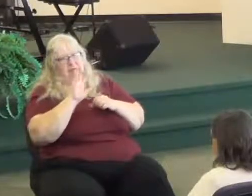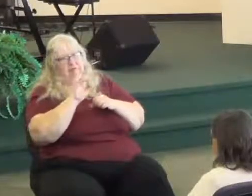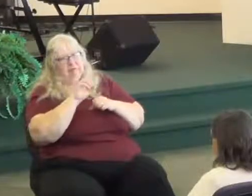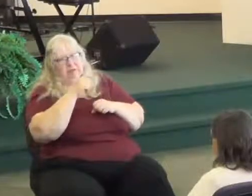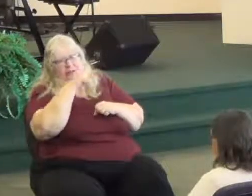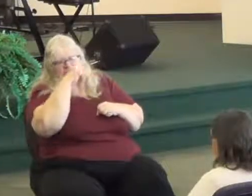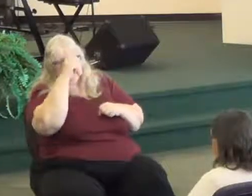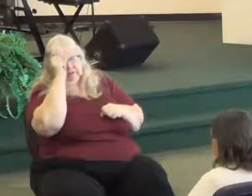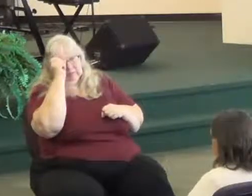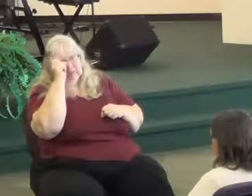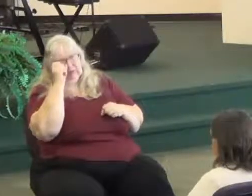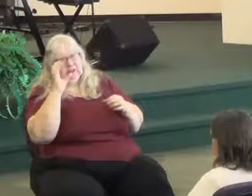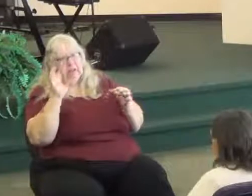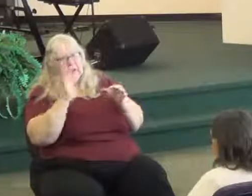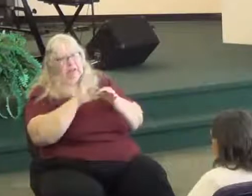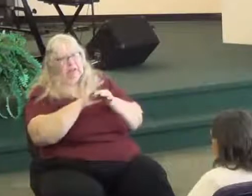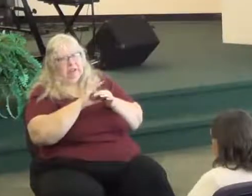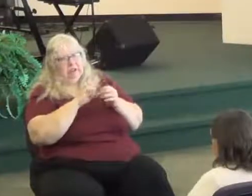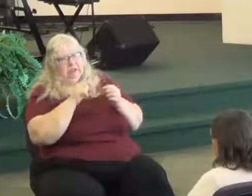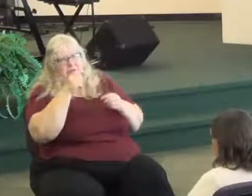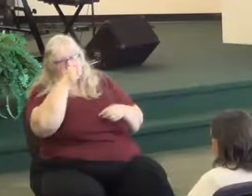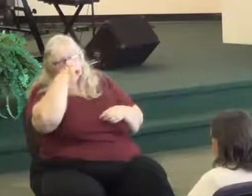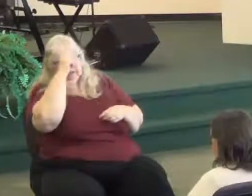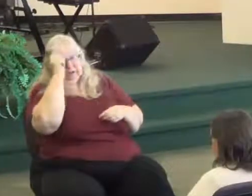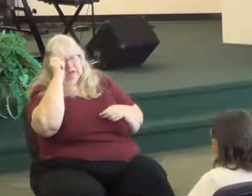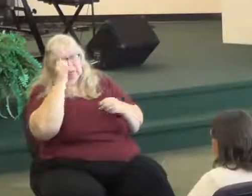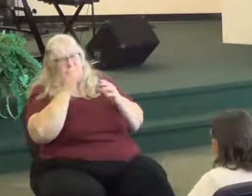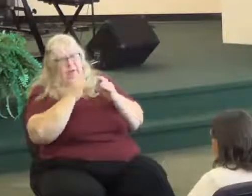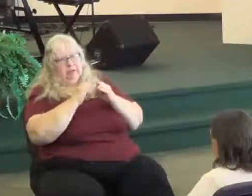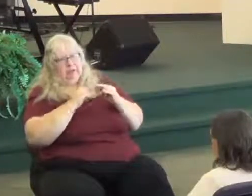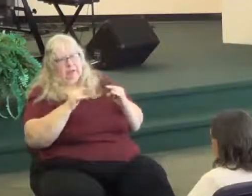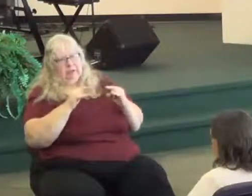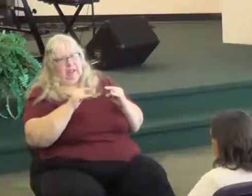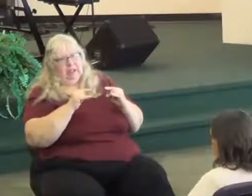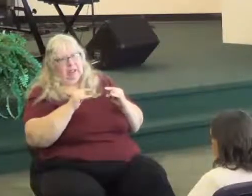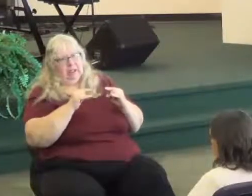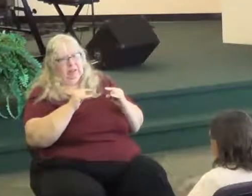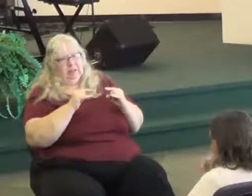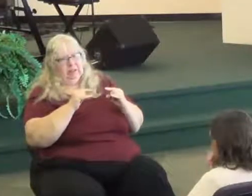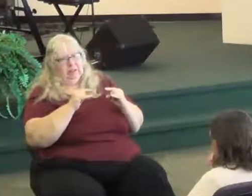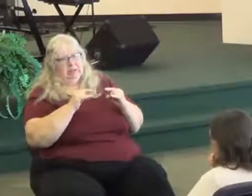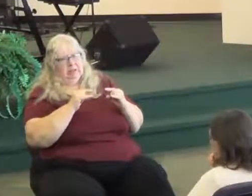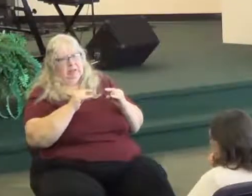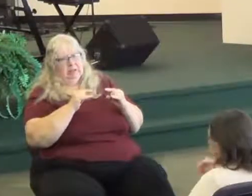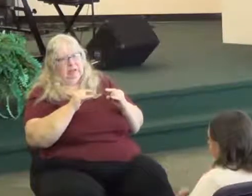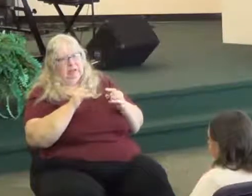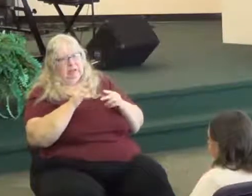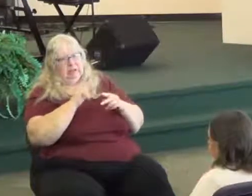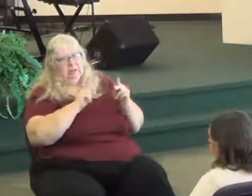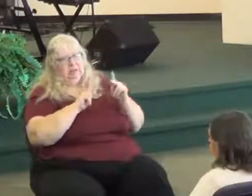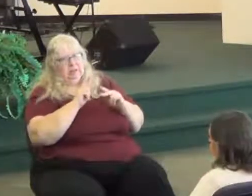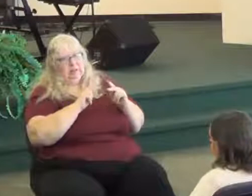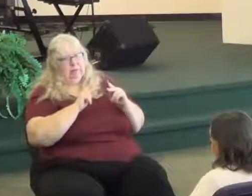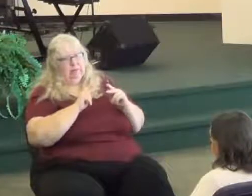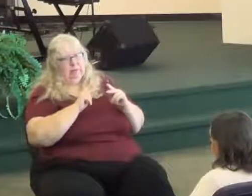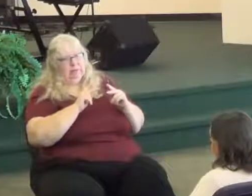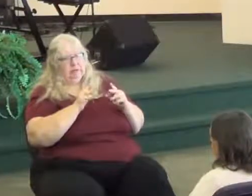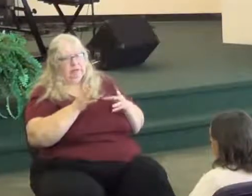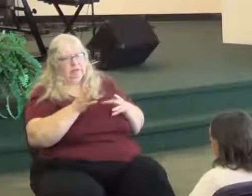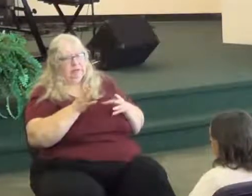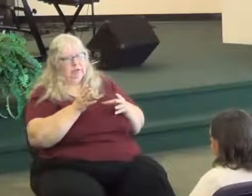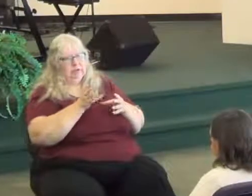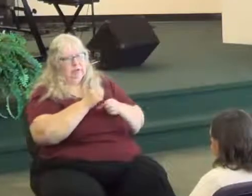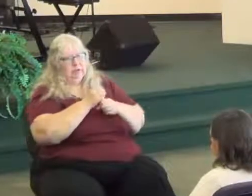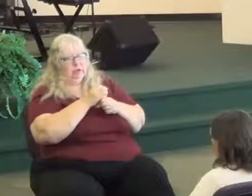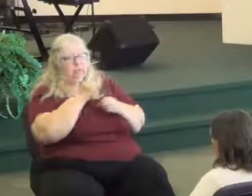And attached to the summer camp, separate from it, but it was near it, these guys would cook the food, was addiction recovery. And I saw